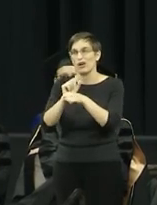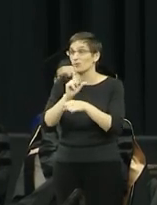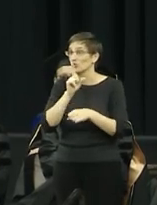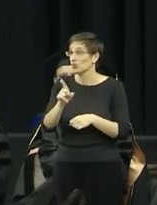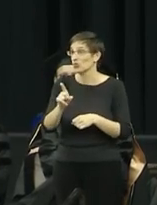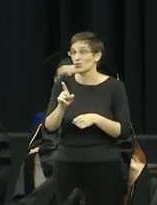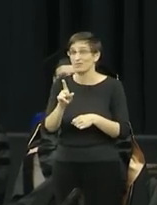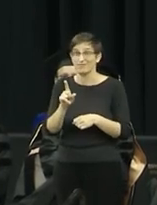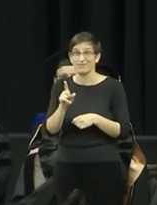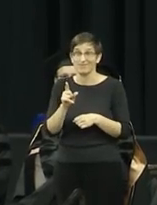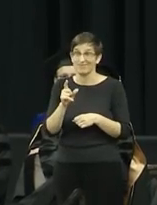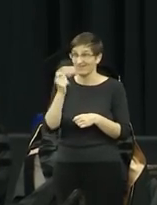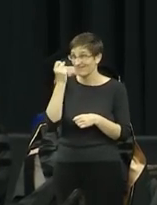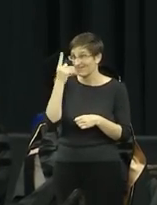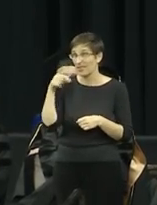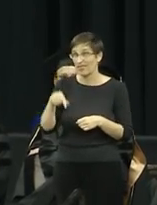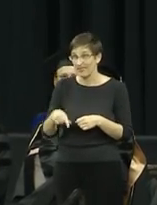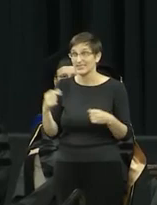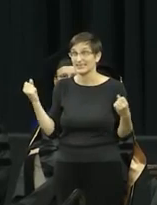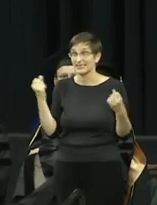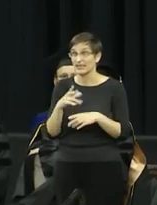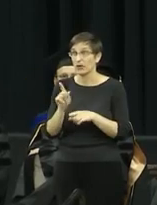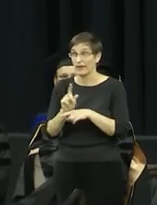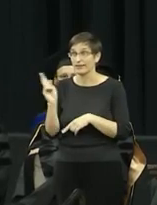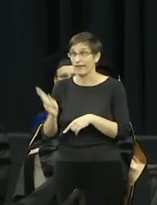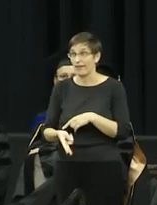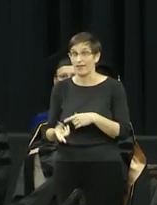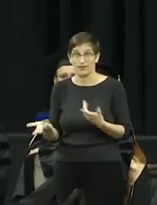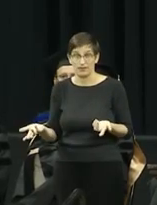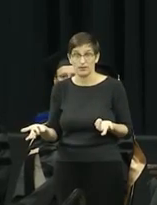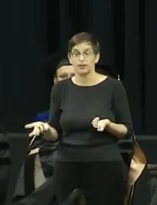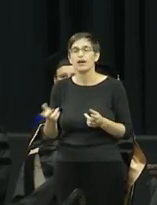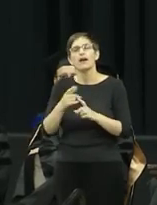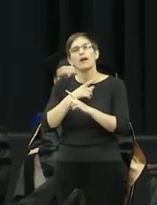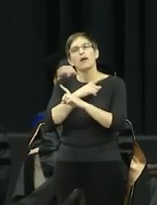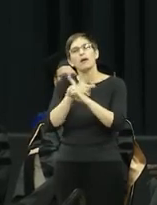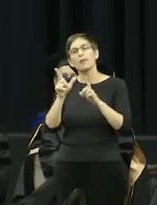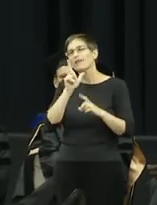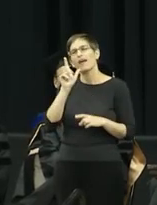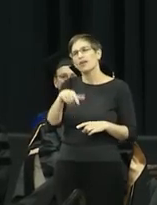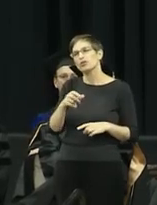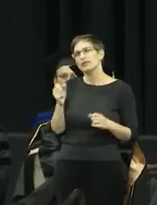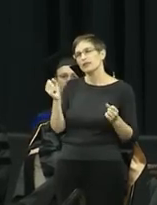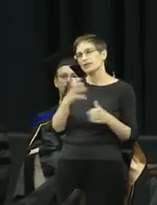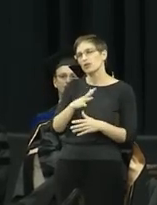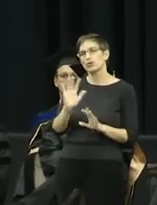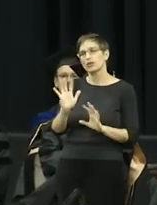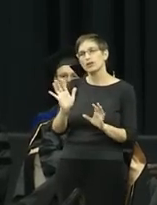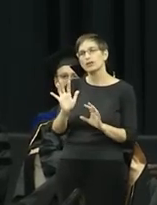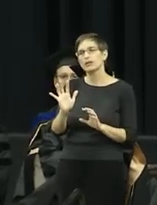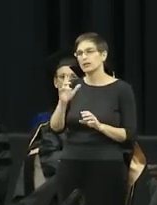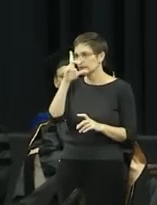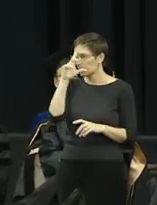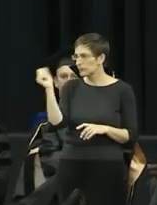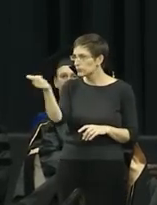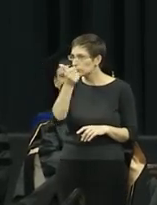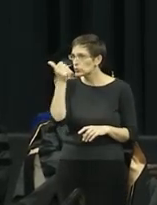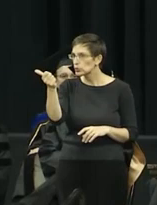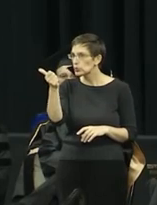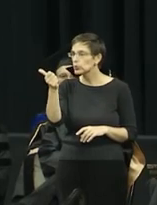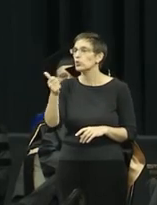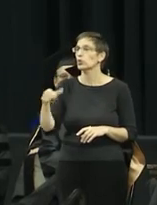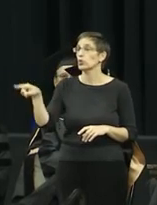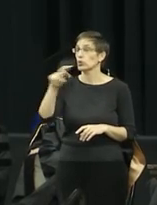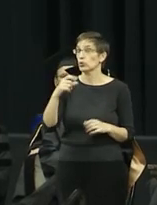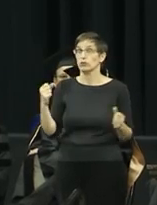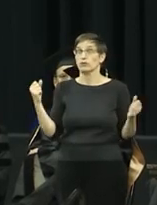honest, this is scary as hell. But it doesn't have to be that way. It's up to you whether the fear of